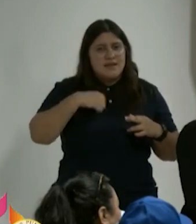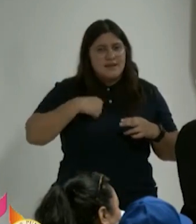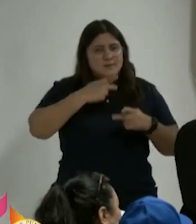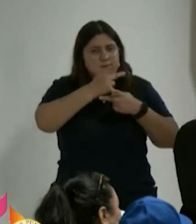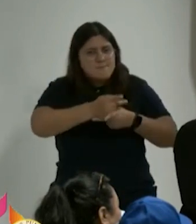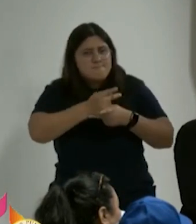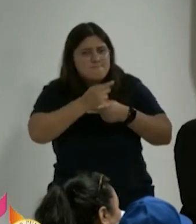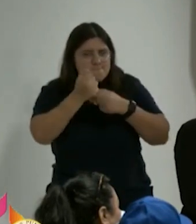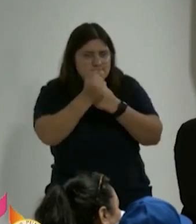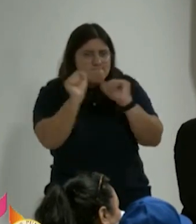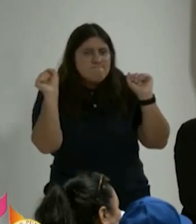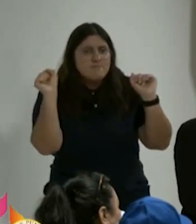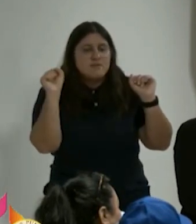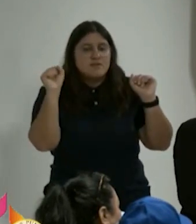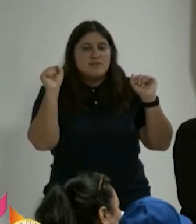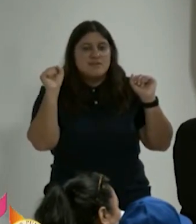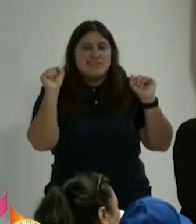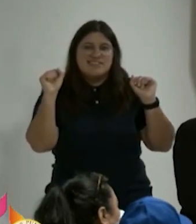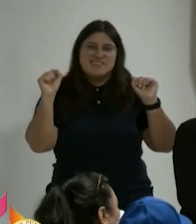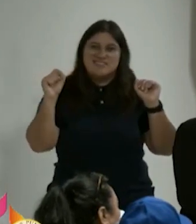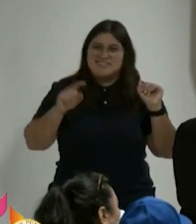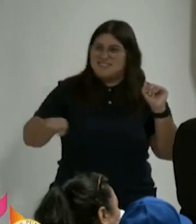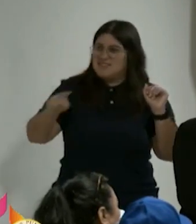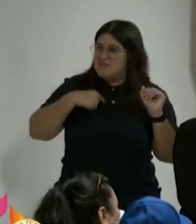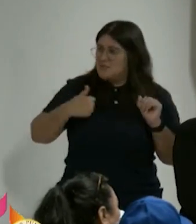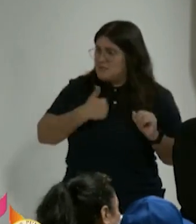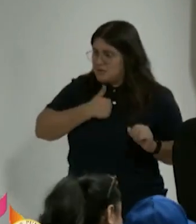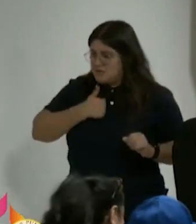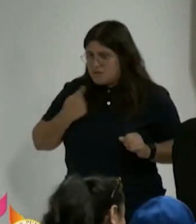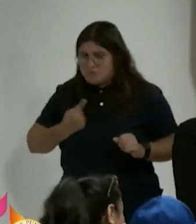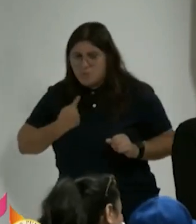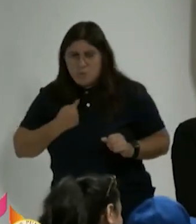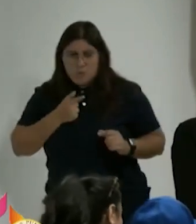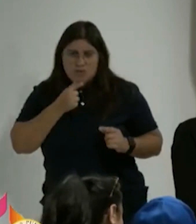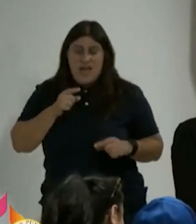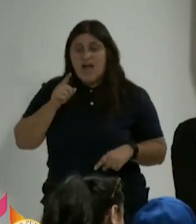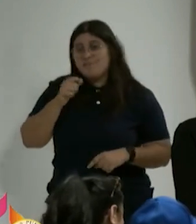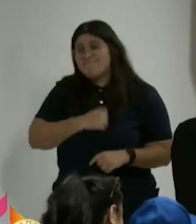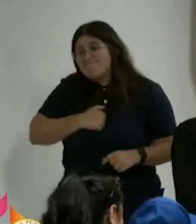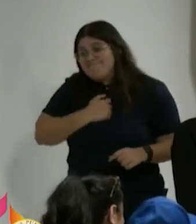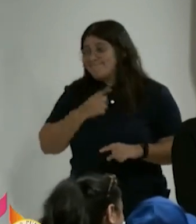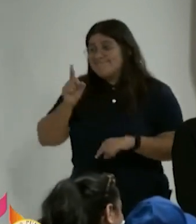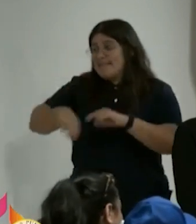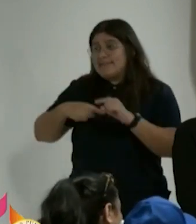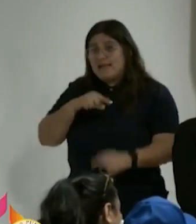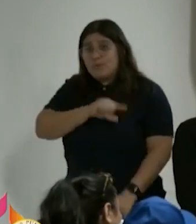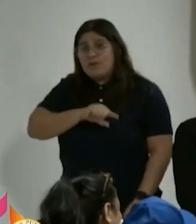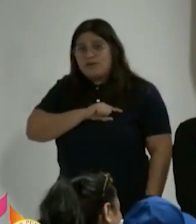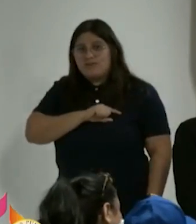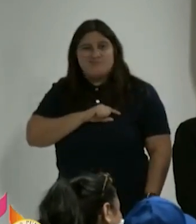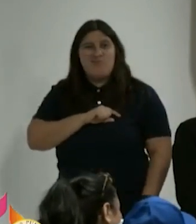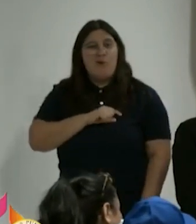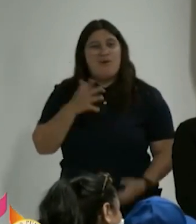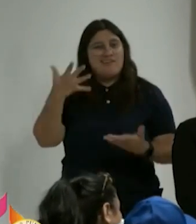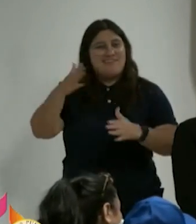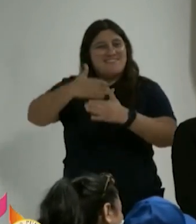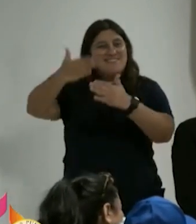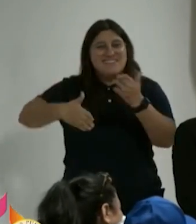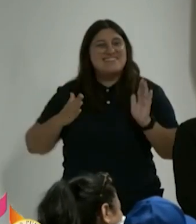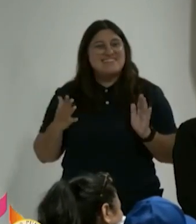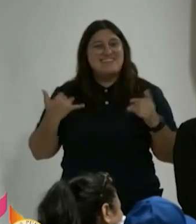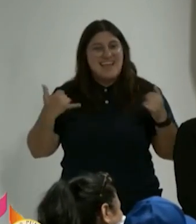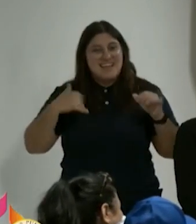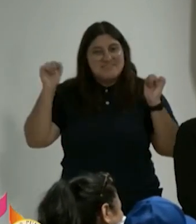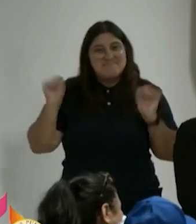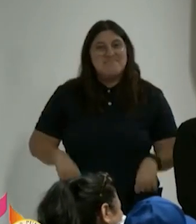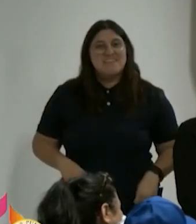about them, just sort of fall into the cracks and they're on their own and who's looking out for them? Well, I'm sorry you didn't qualify. That era is over. And there's so much more